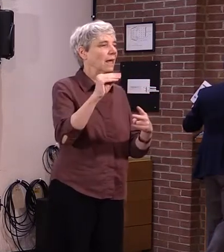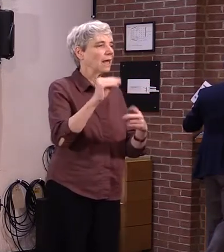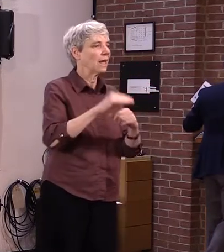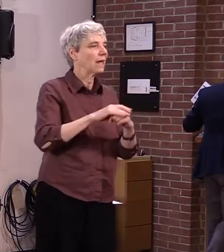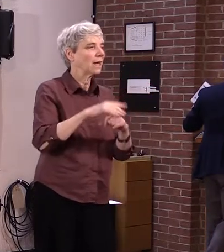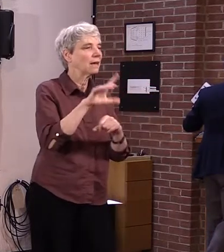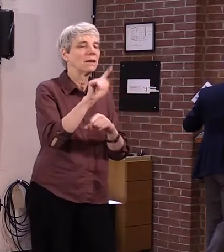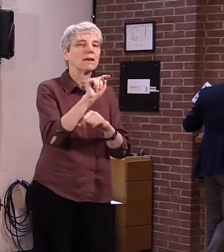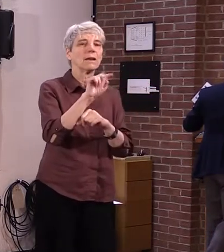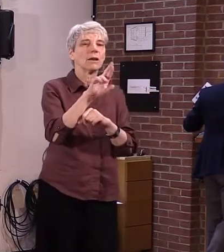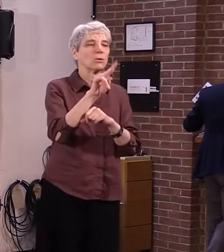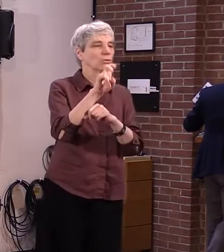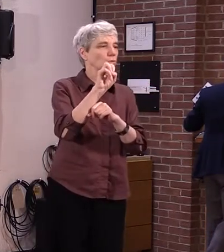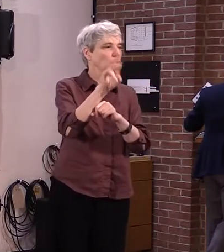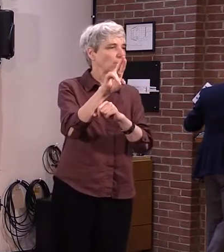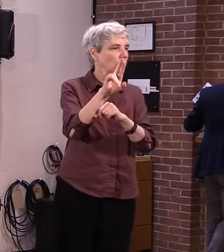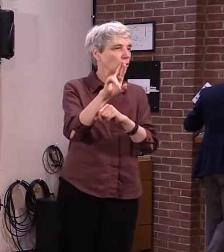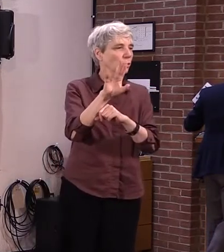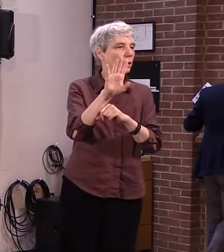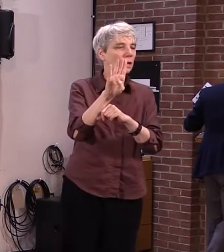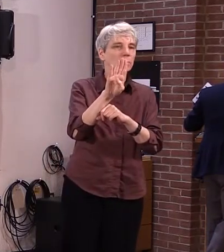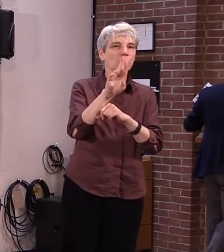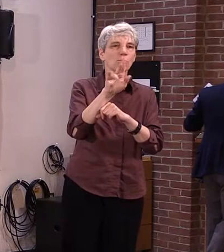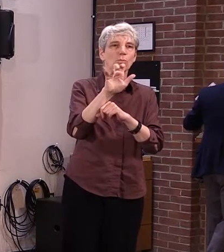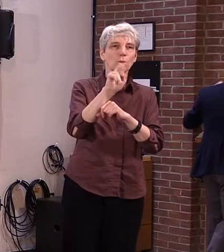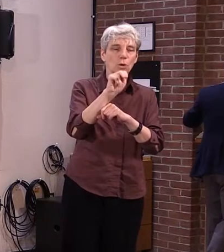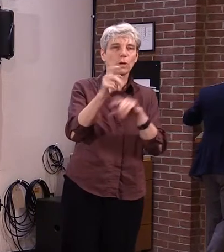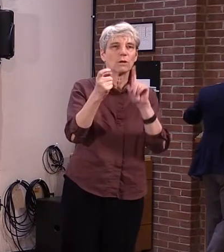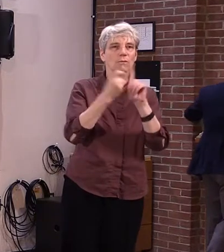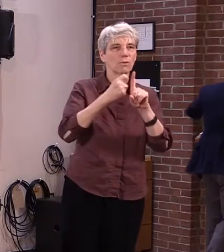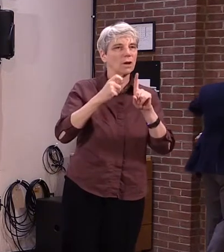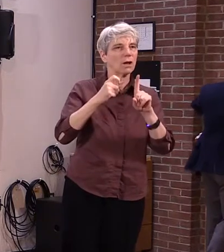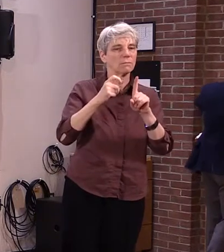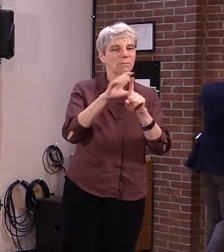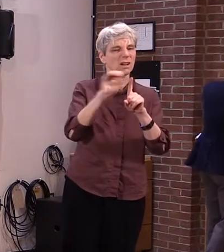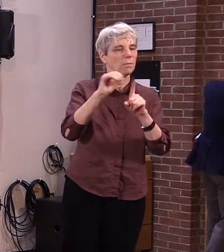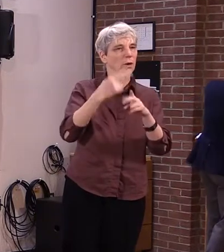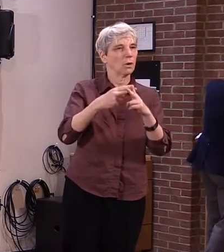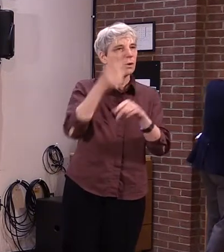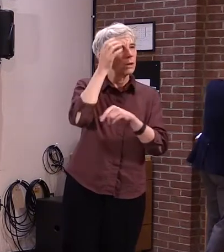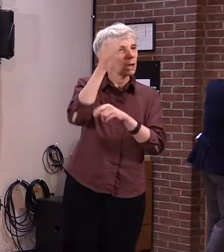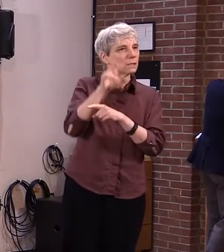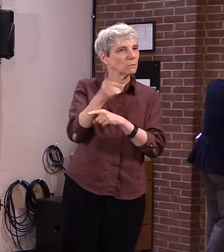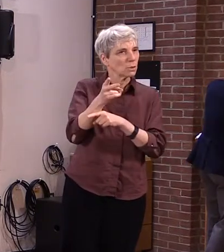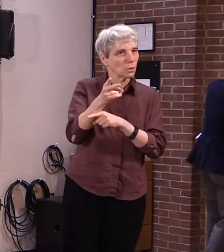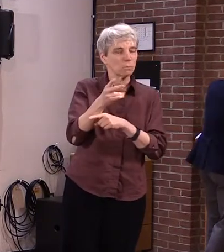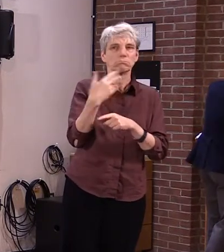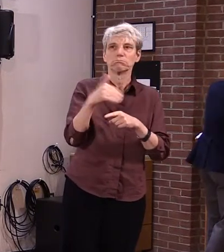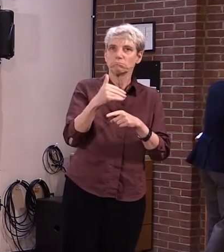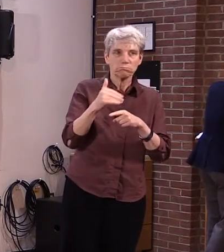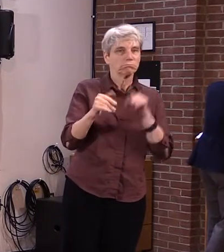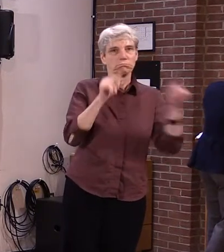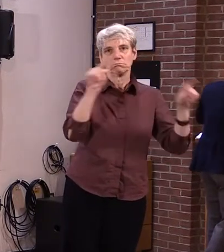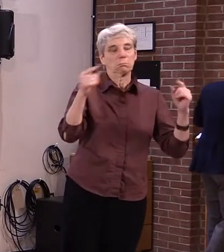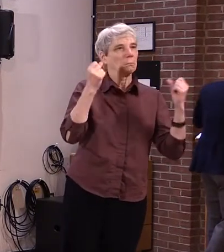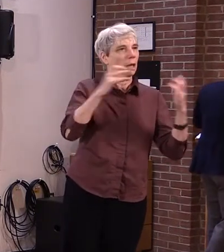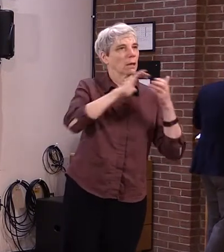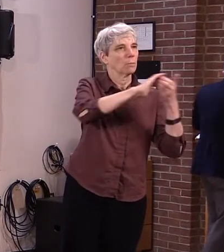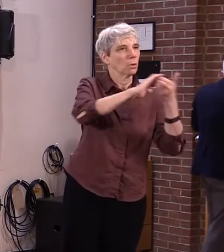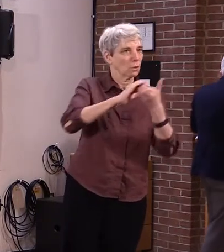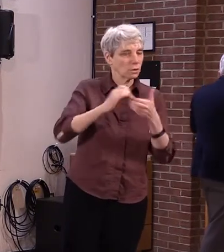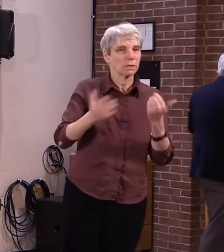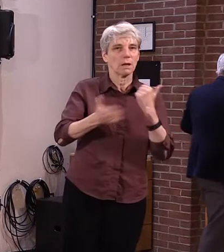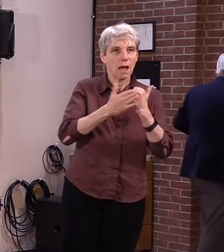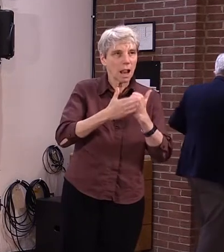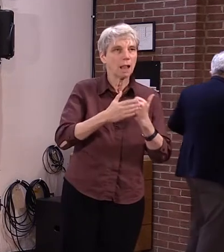individuals, nonprofits, and businesses who have stepped up throughout this pandemic to help us with supplies or community outreach and